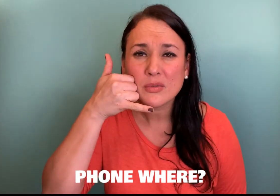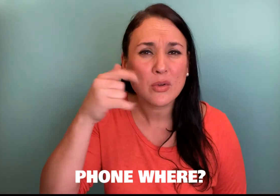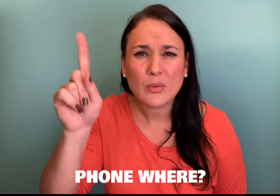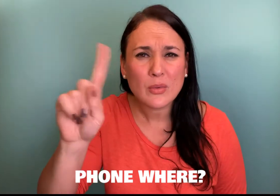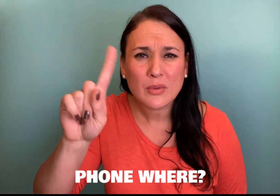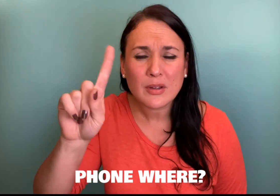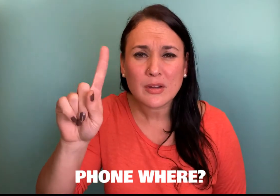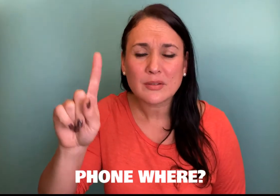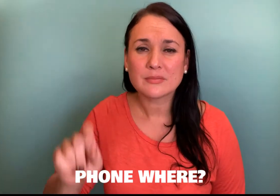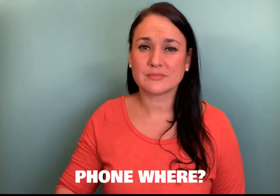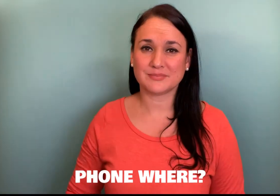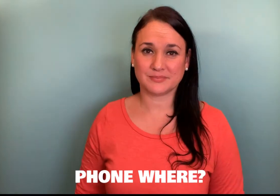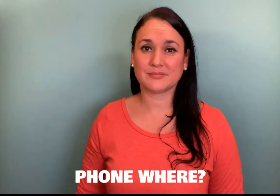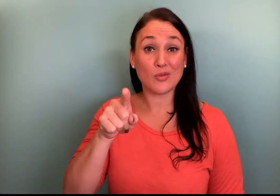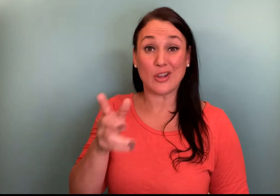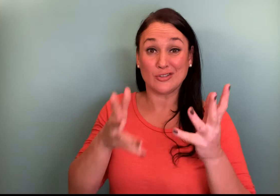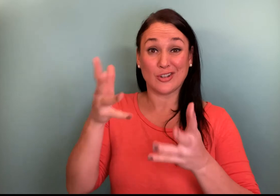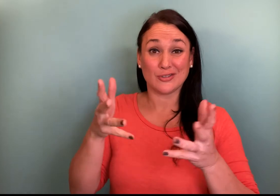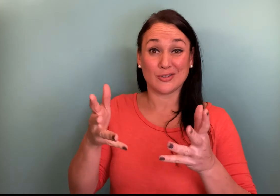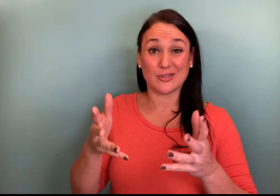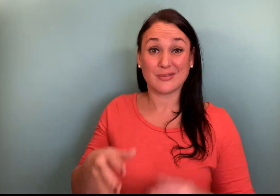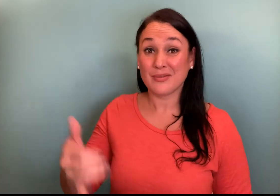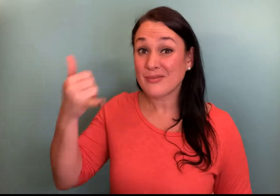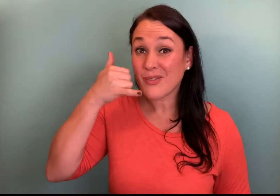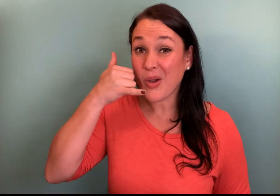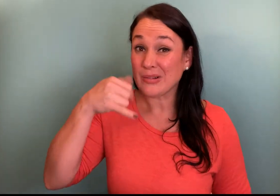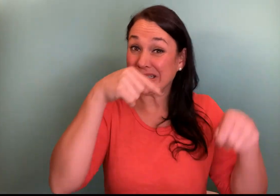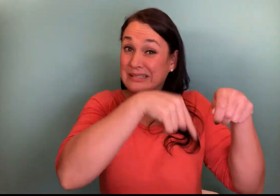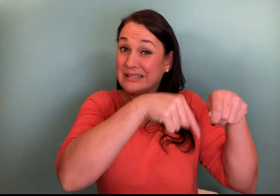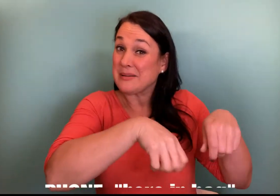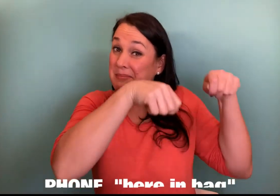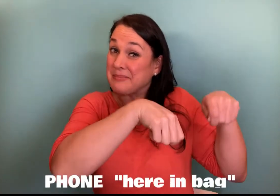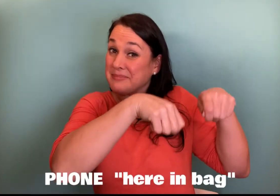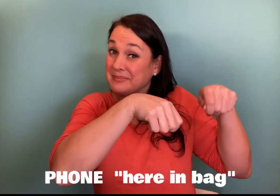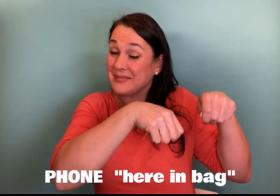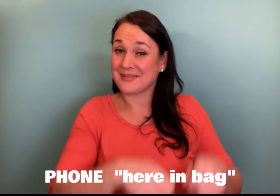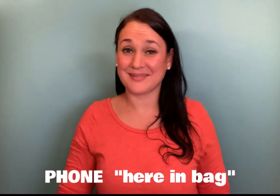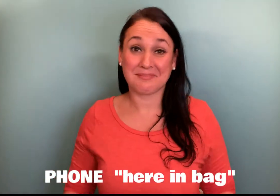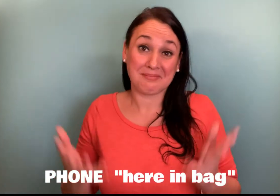Phone, where? You could gesture, phone is right here in my bag.